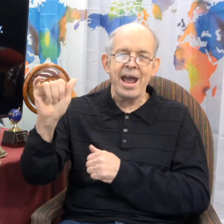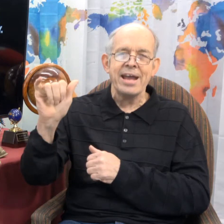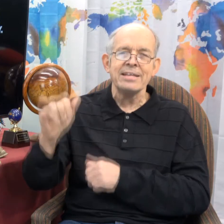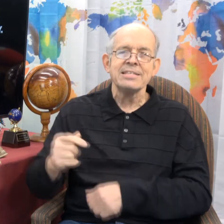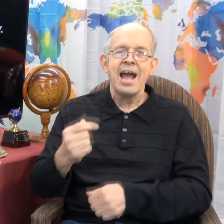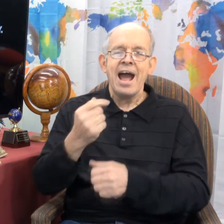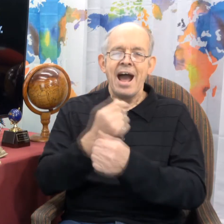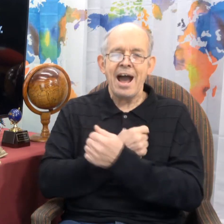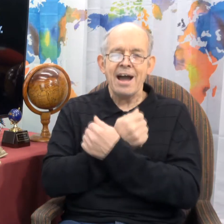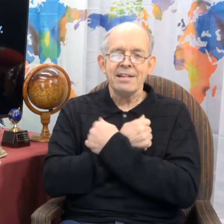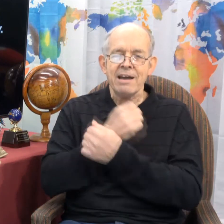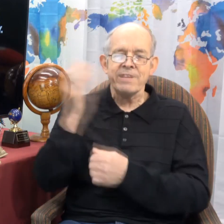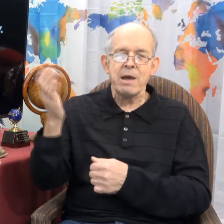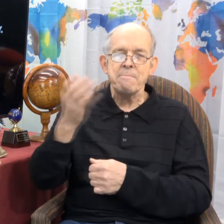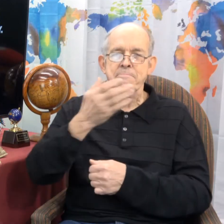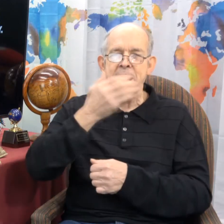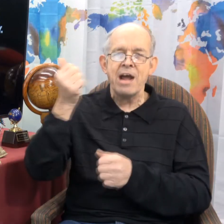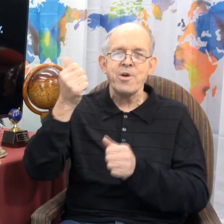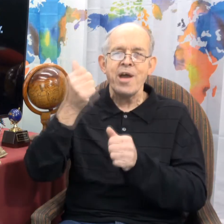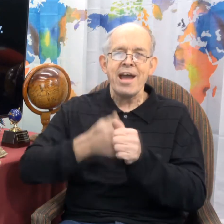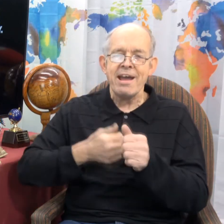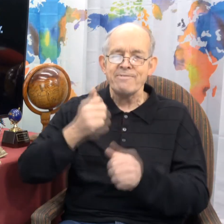day. I love him better every